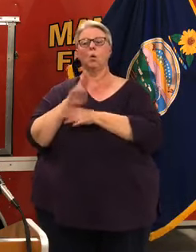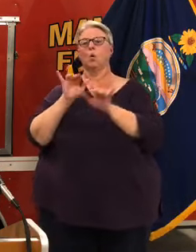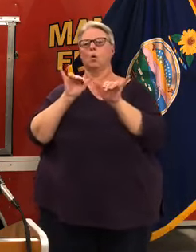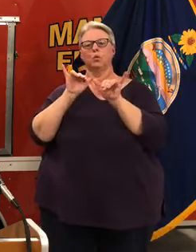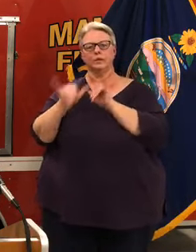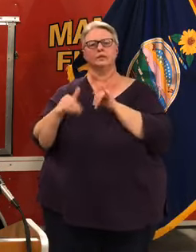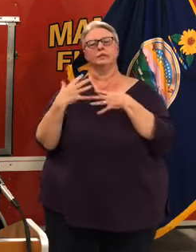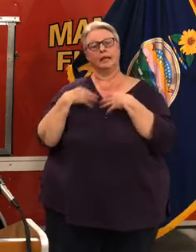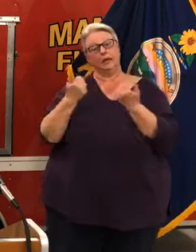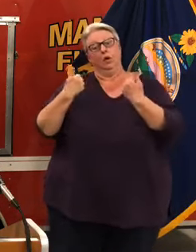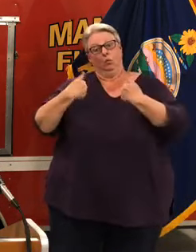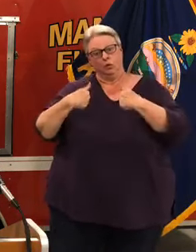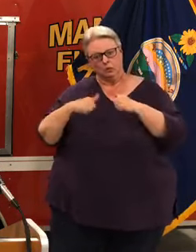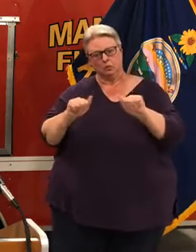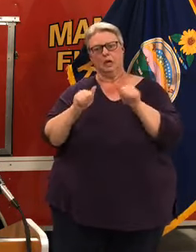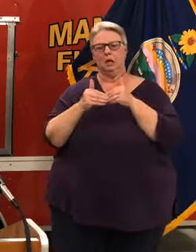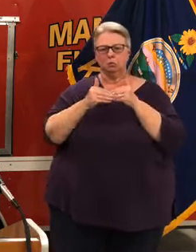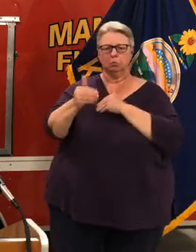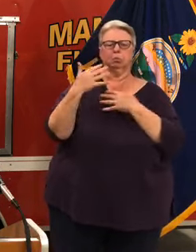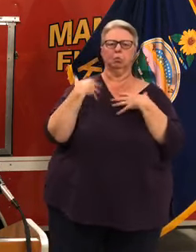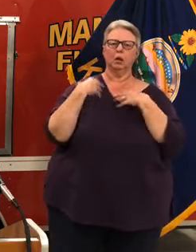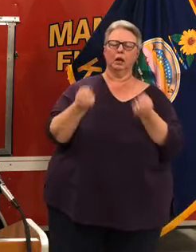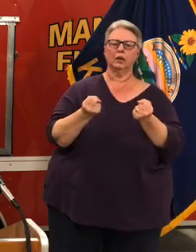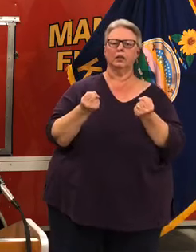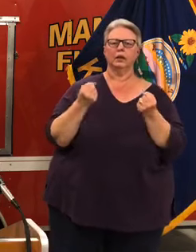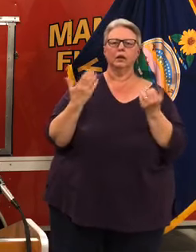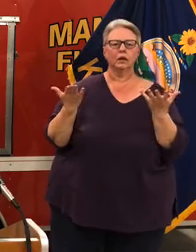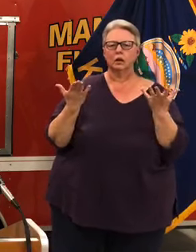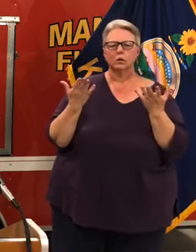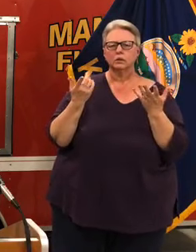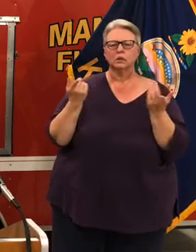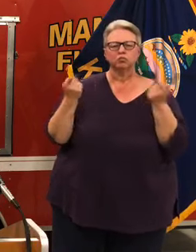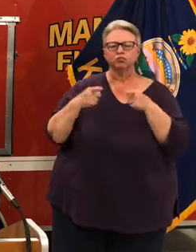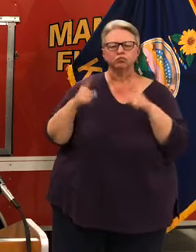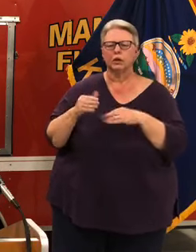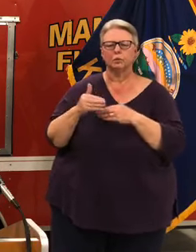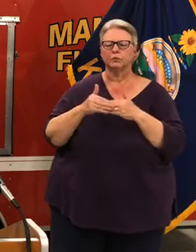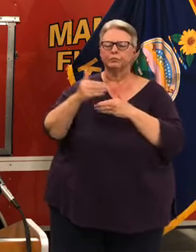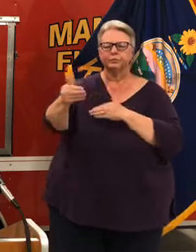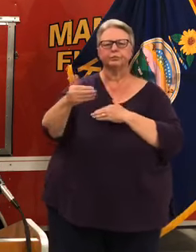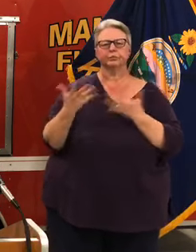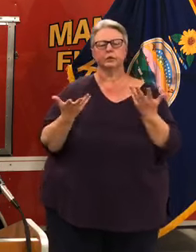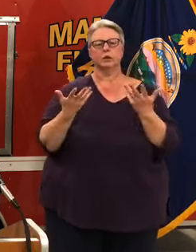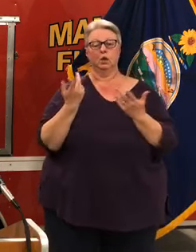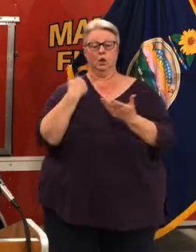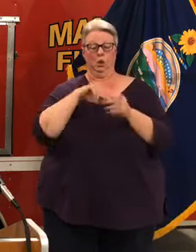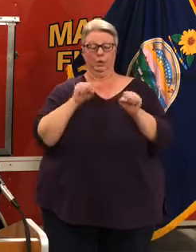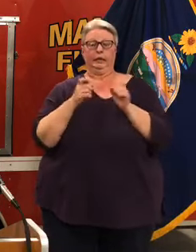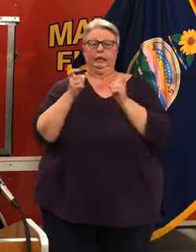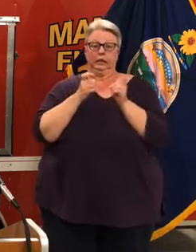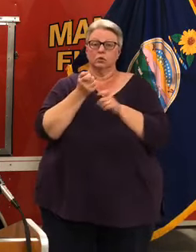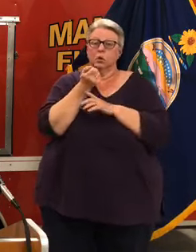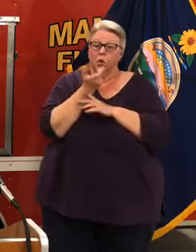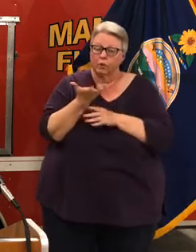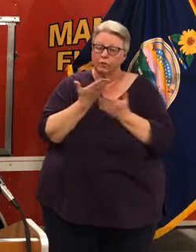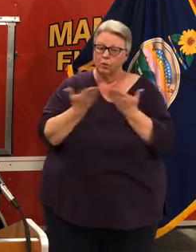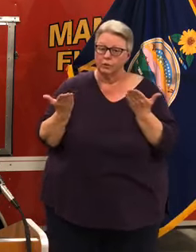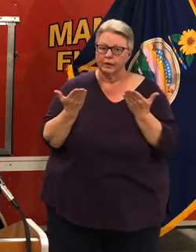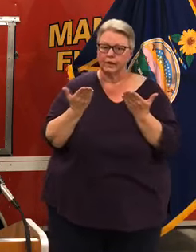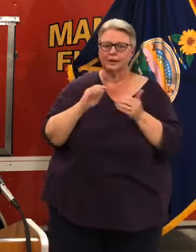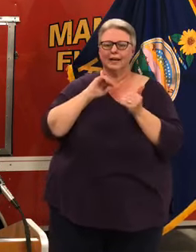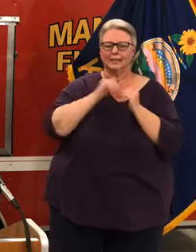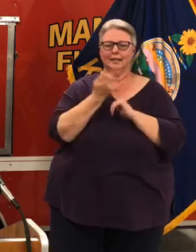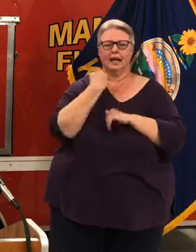stay well, and we all have anxiety about what the next few weeks bring. We do have control over some things in this situation, and that is how we handle